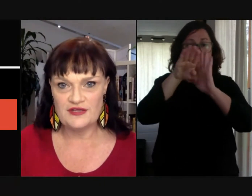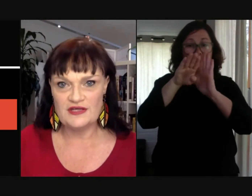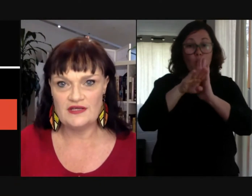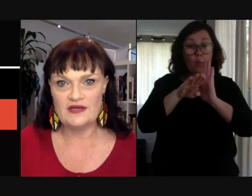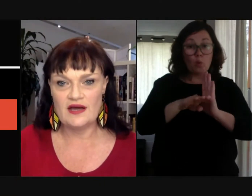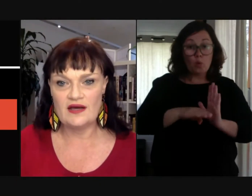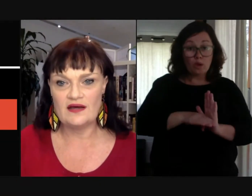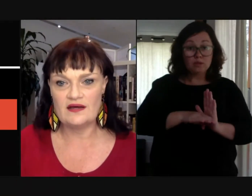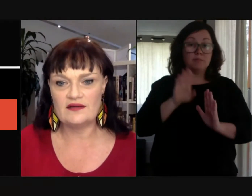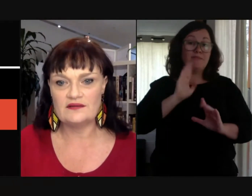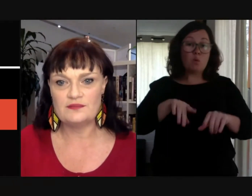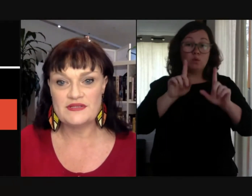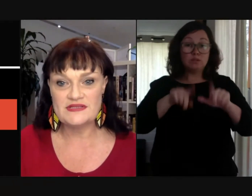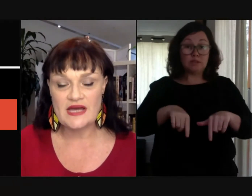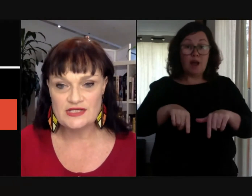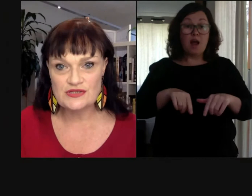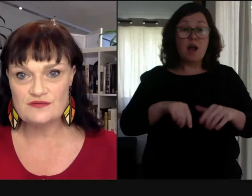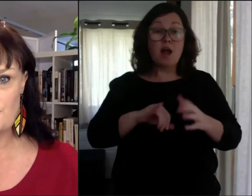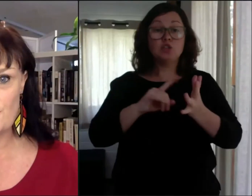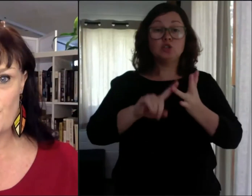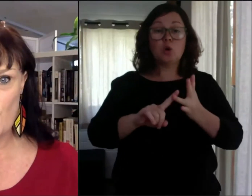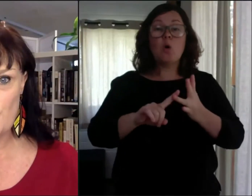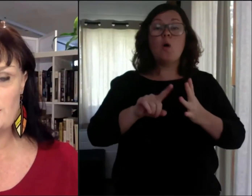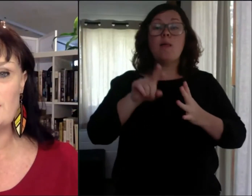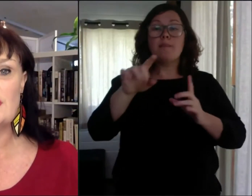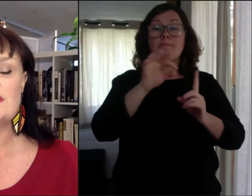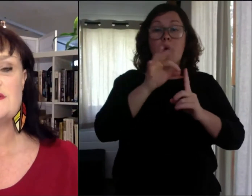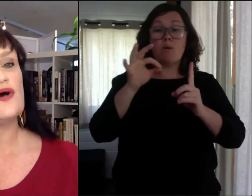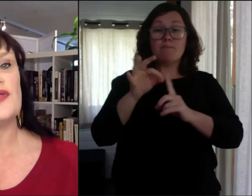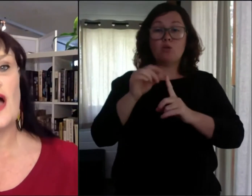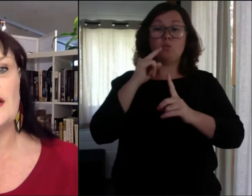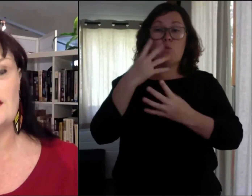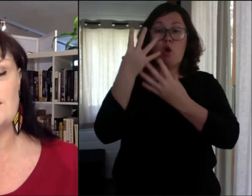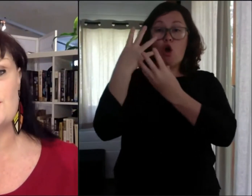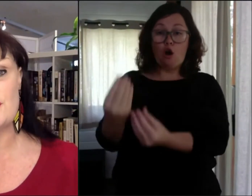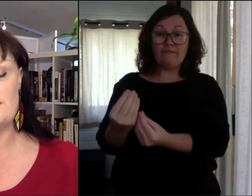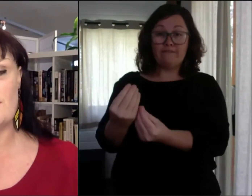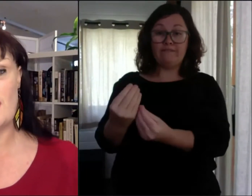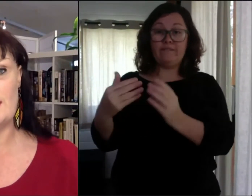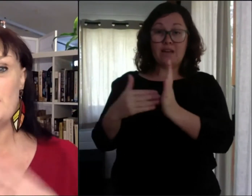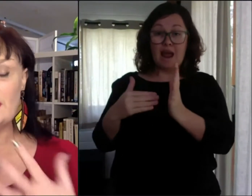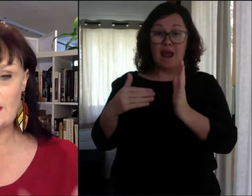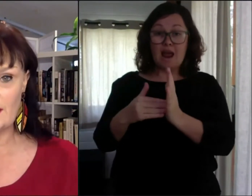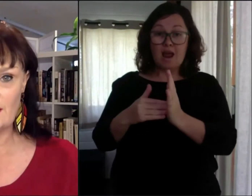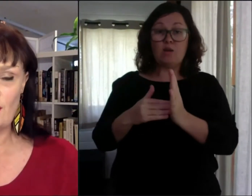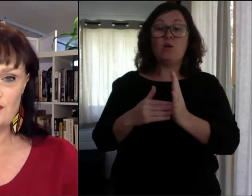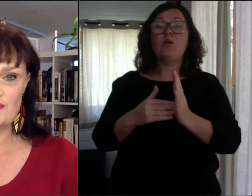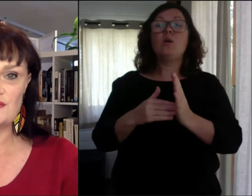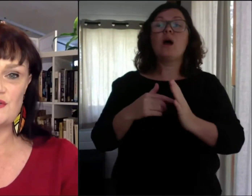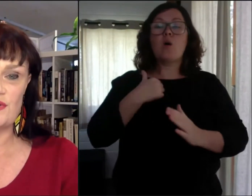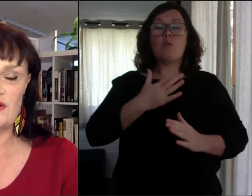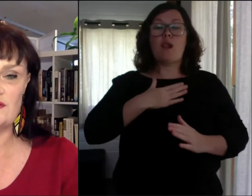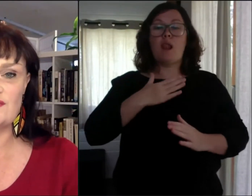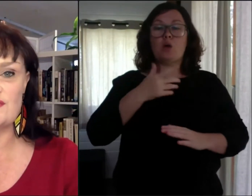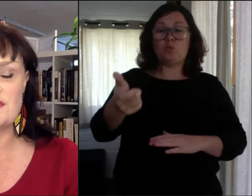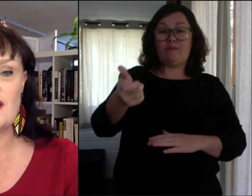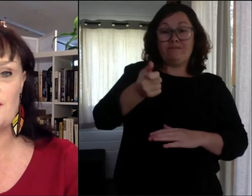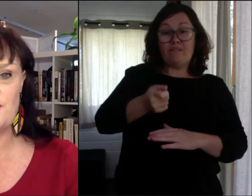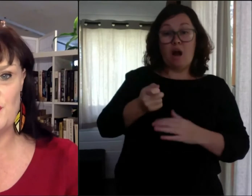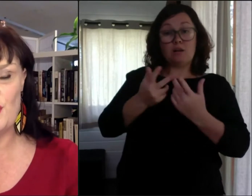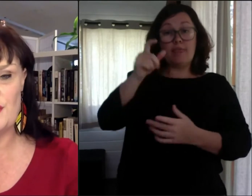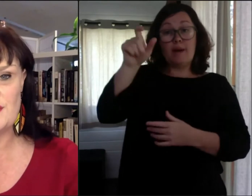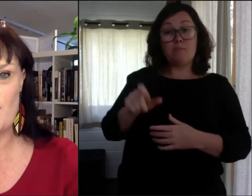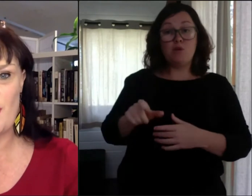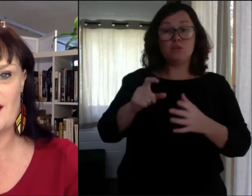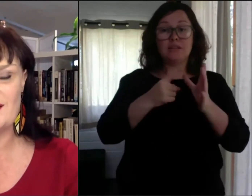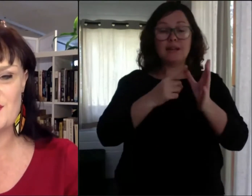off the presentation for a moment, so that I can invite Amelia onto the screen to say a